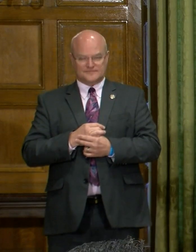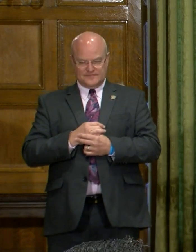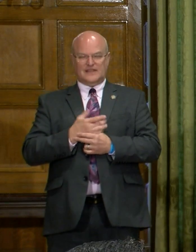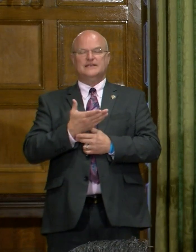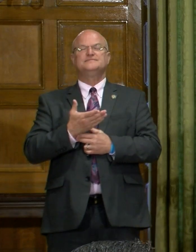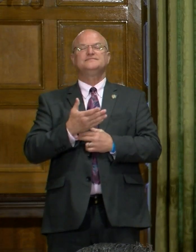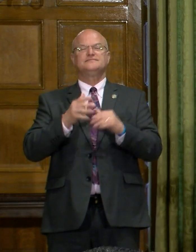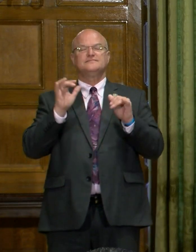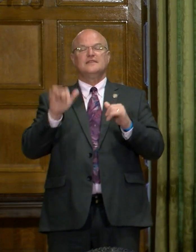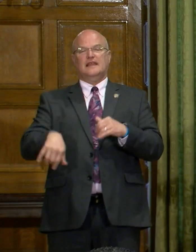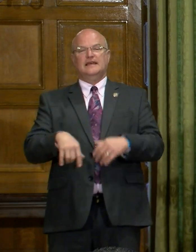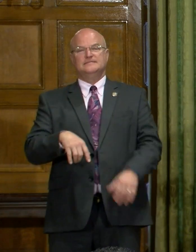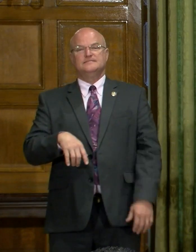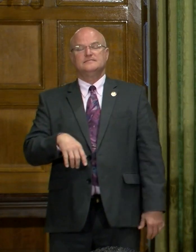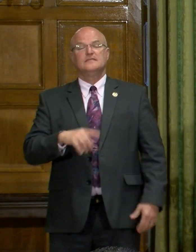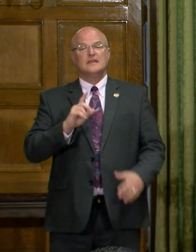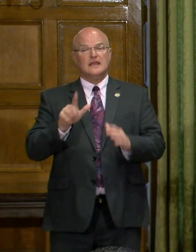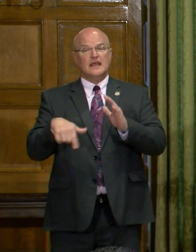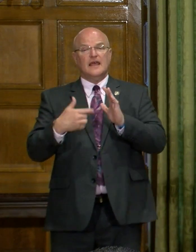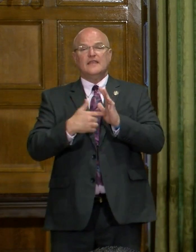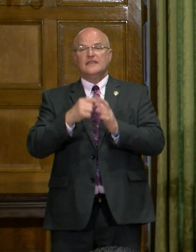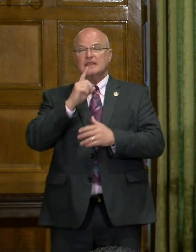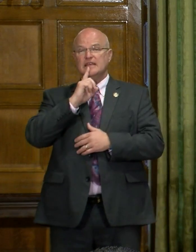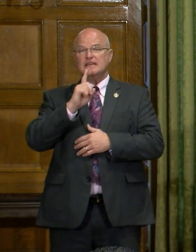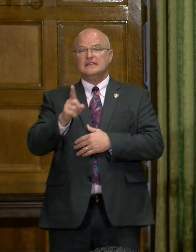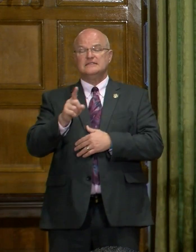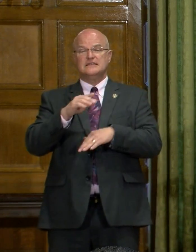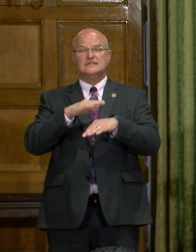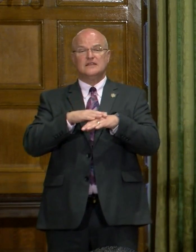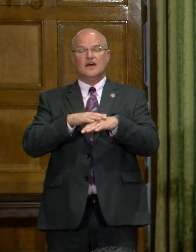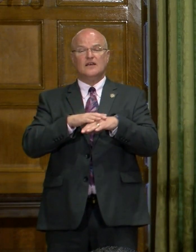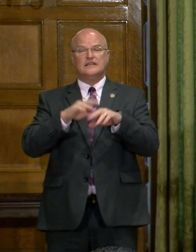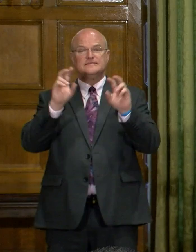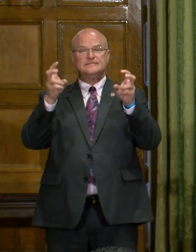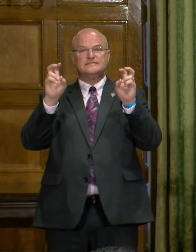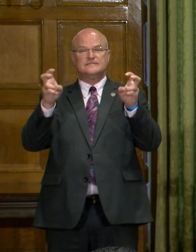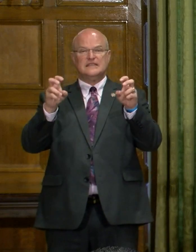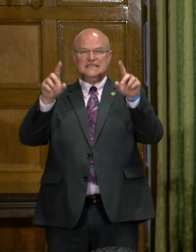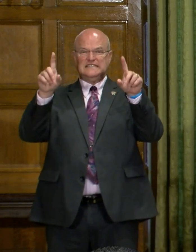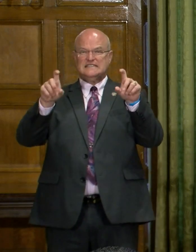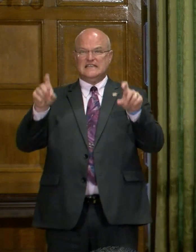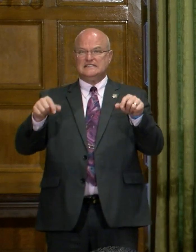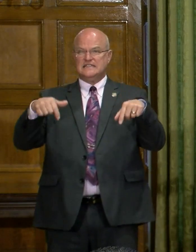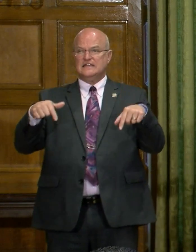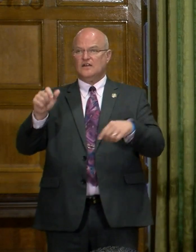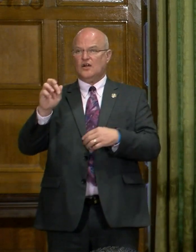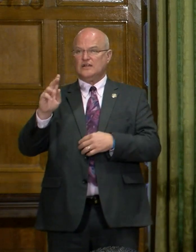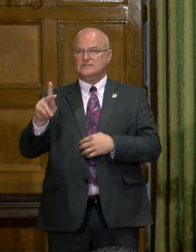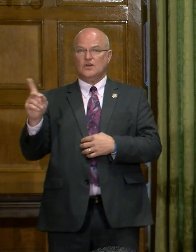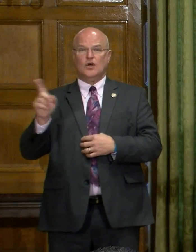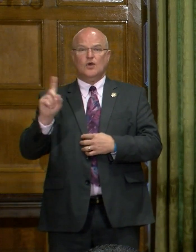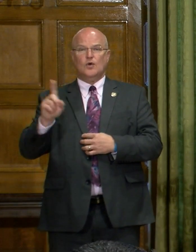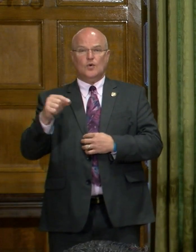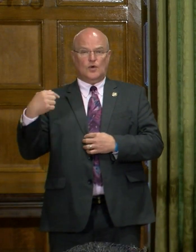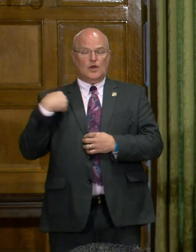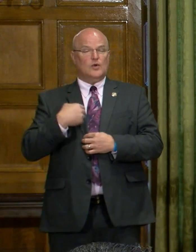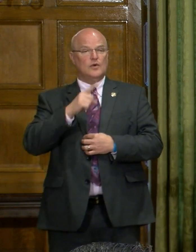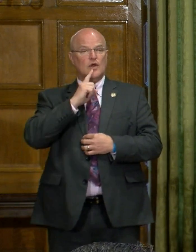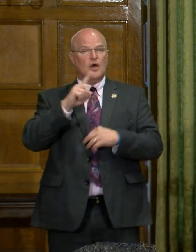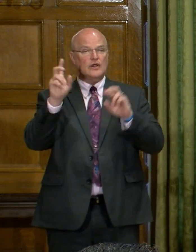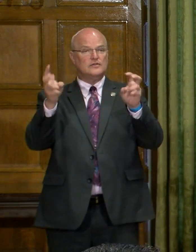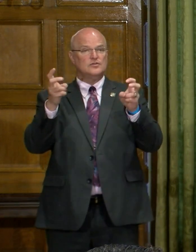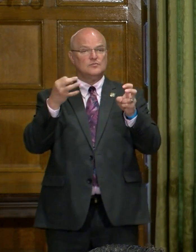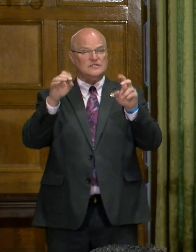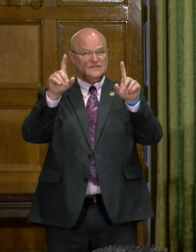there we go, right here. This is on the hot topic of testing in Arkansas and where we are